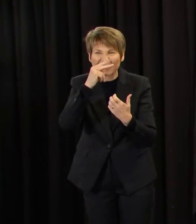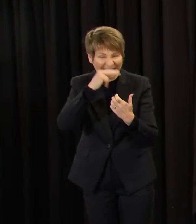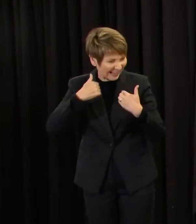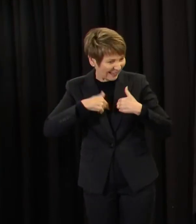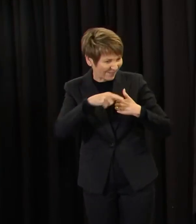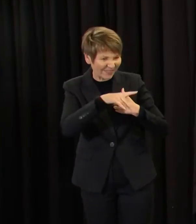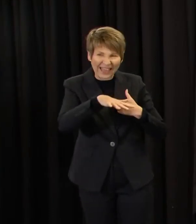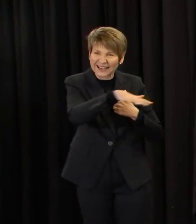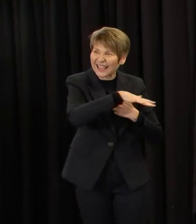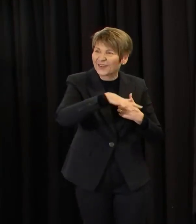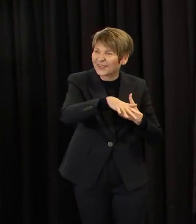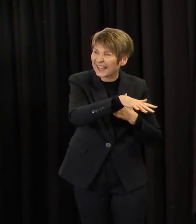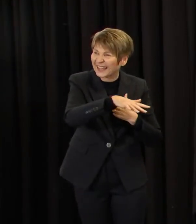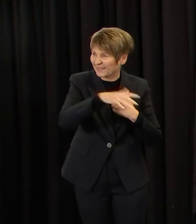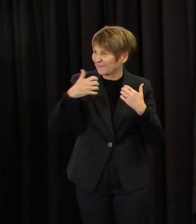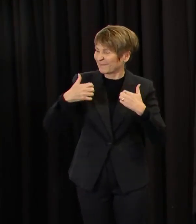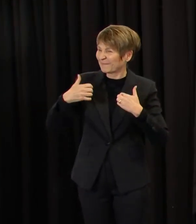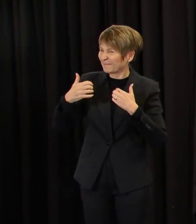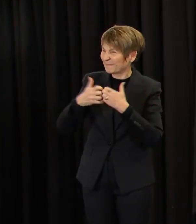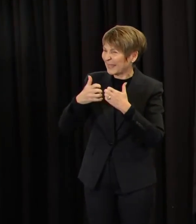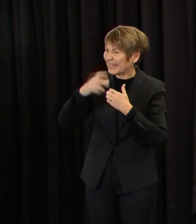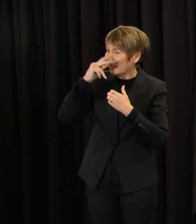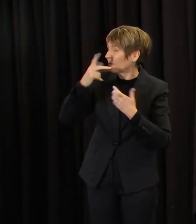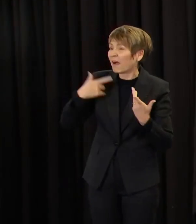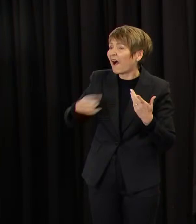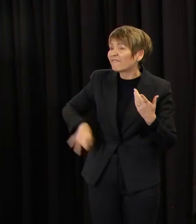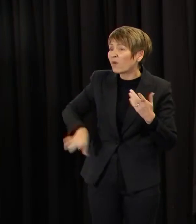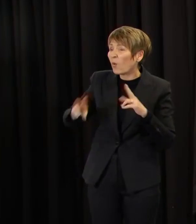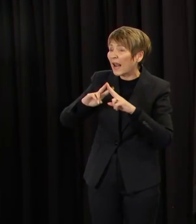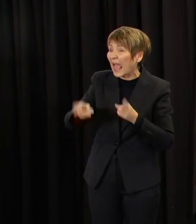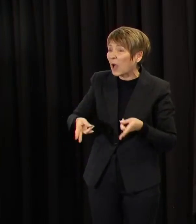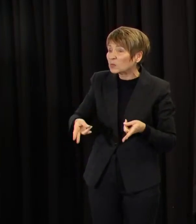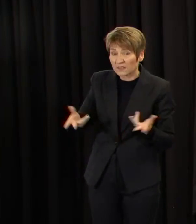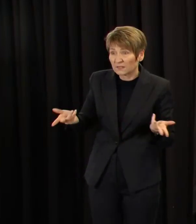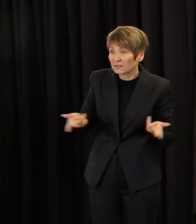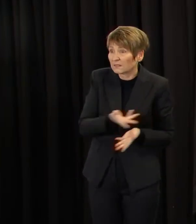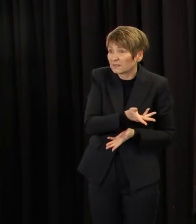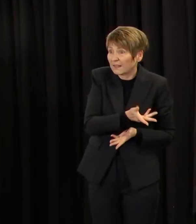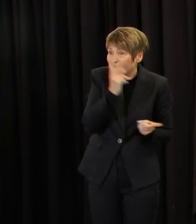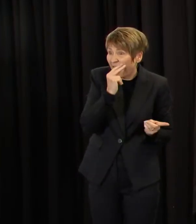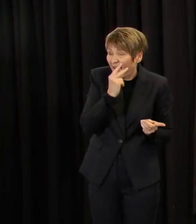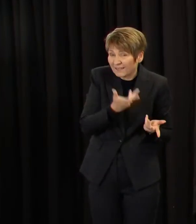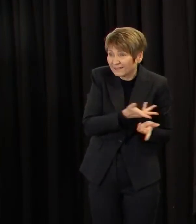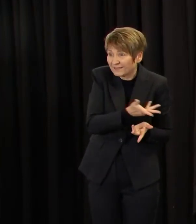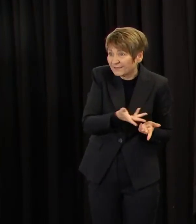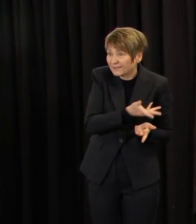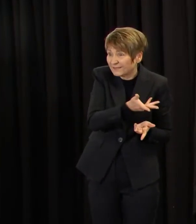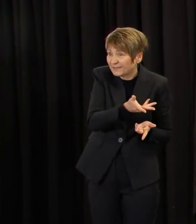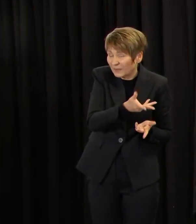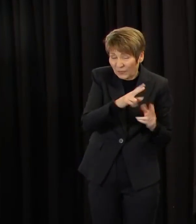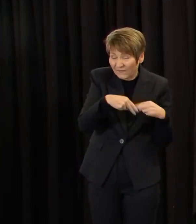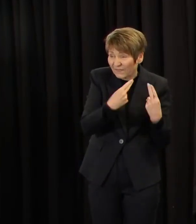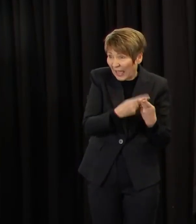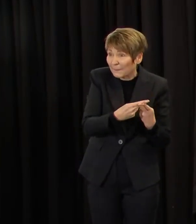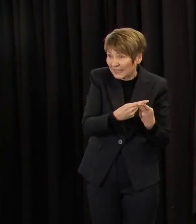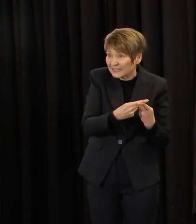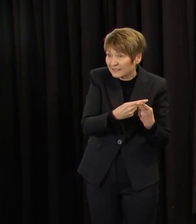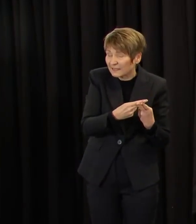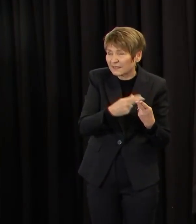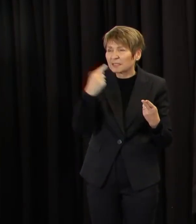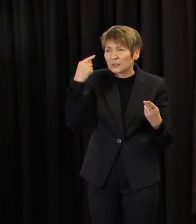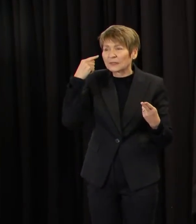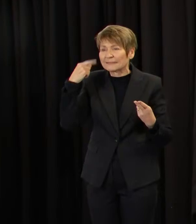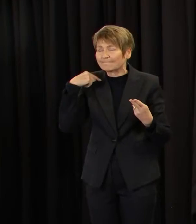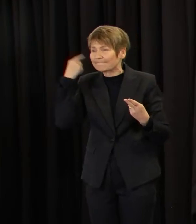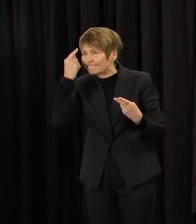we boost additional vaccines to those places where there are lower levels of vaccination, number one, and number two, where there are fewer GP